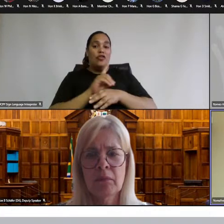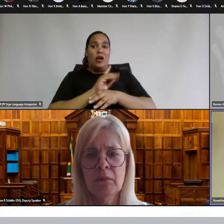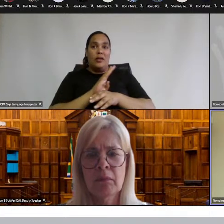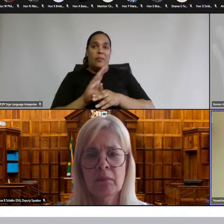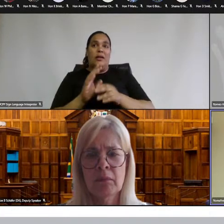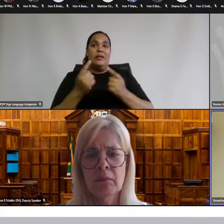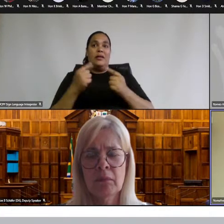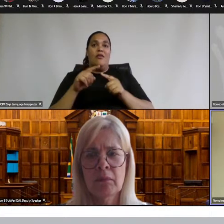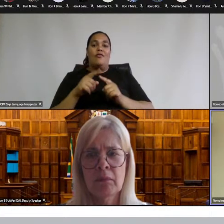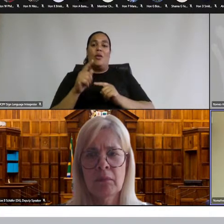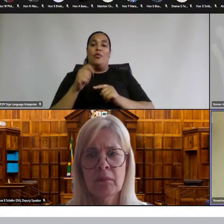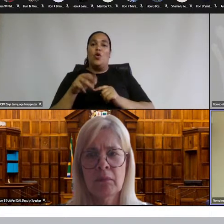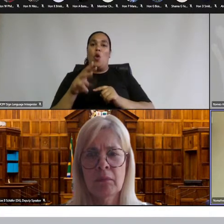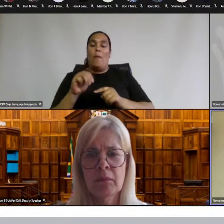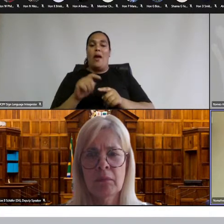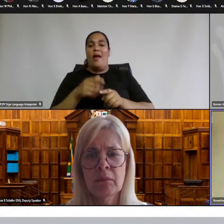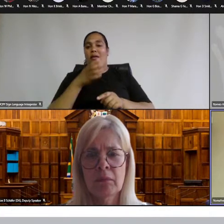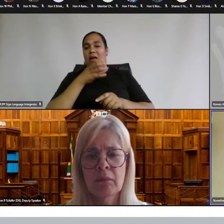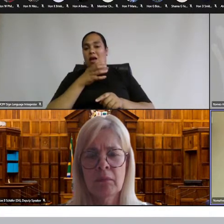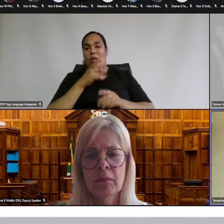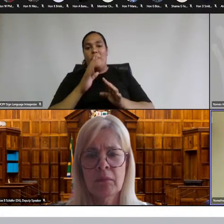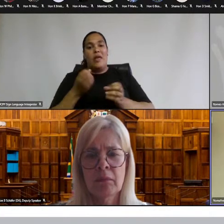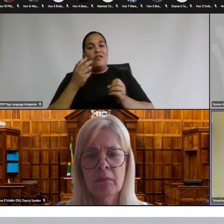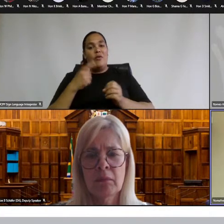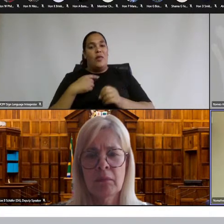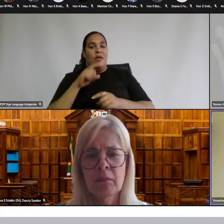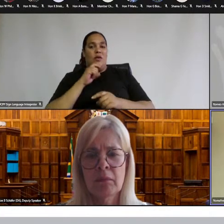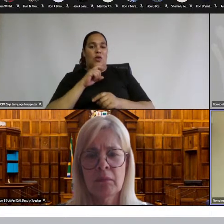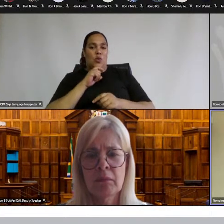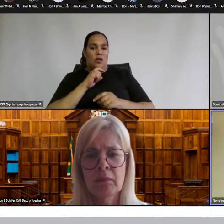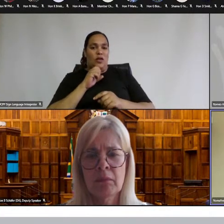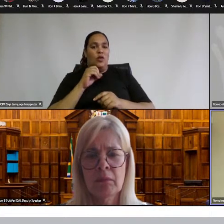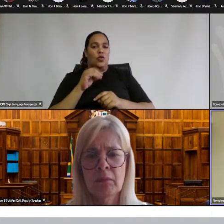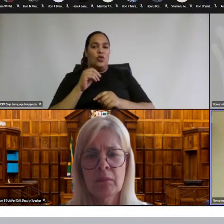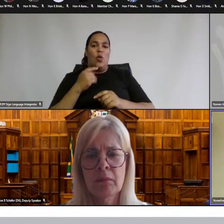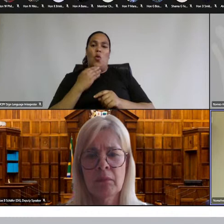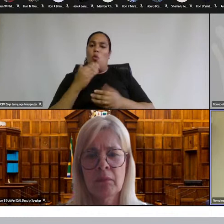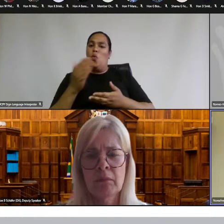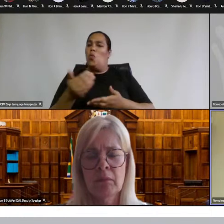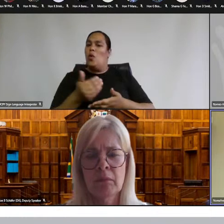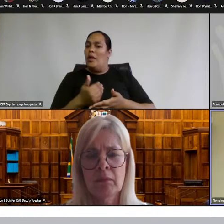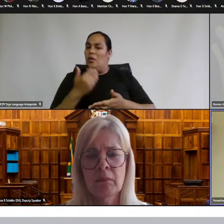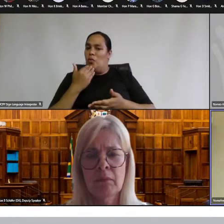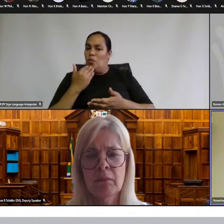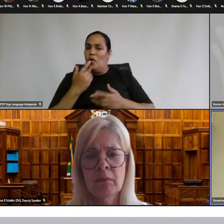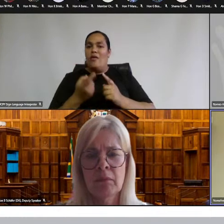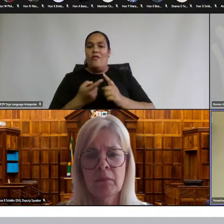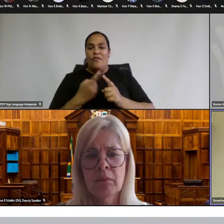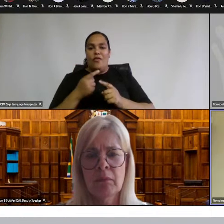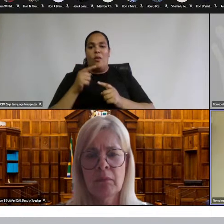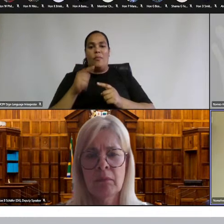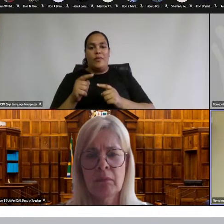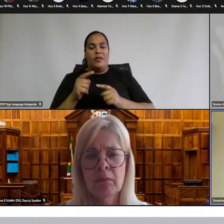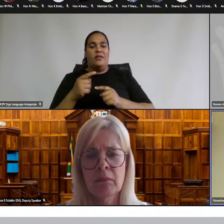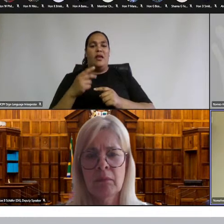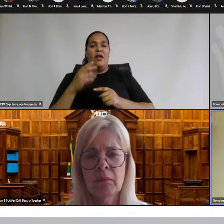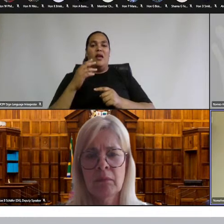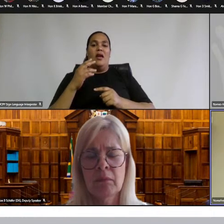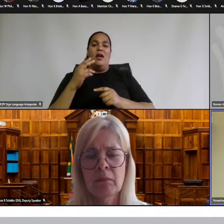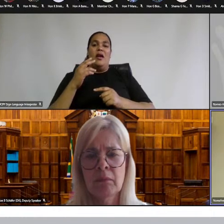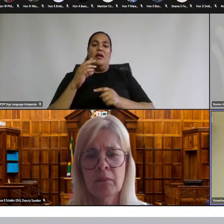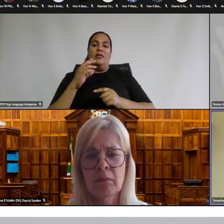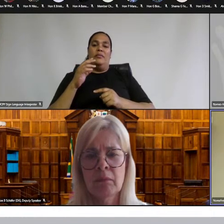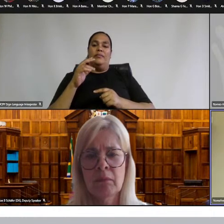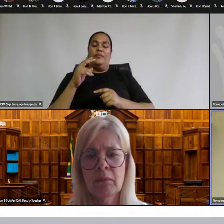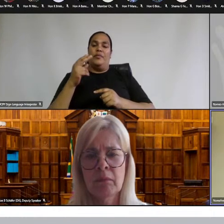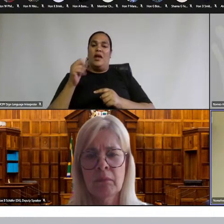related to the trauma and the alcohol. That's the only data they are using. So who collects the data? is from the HECTIS,